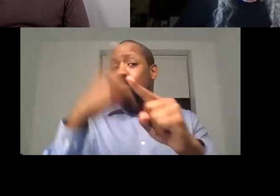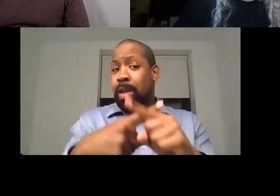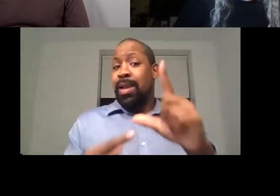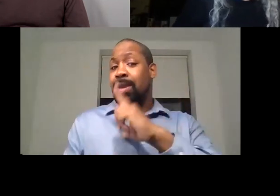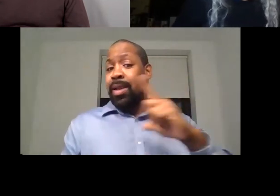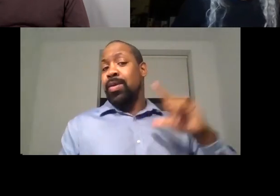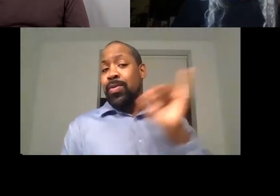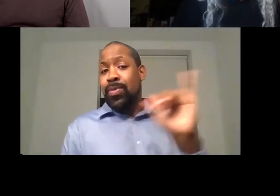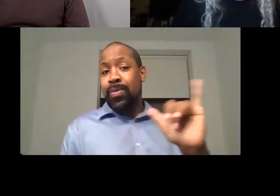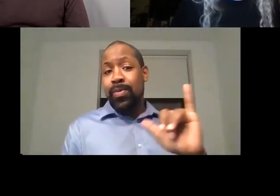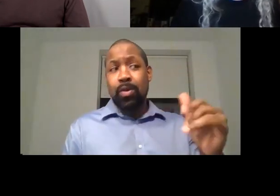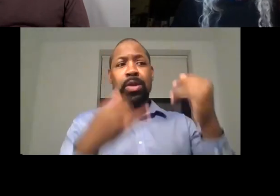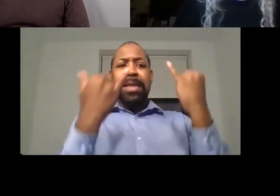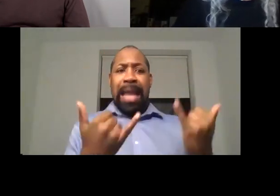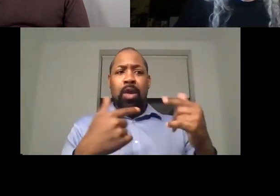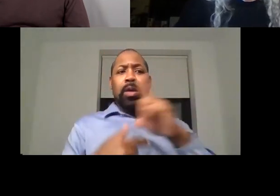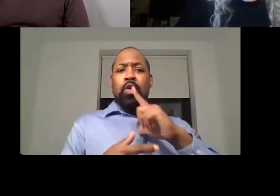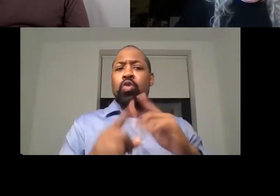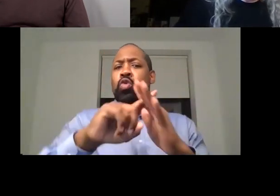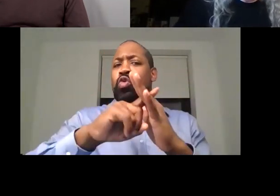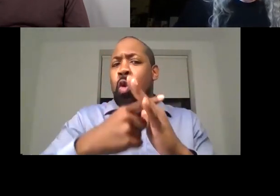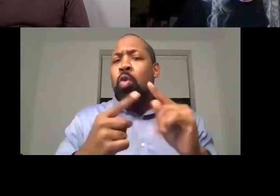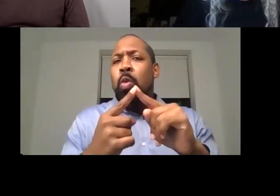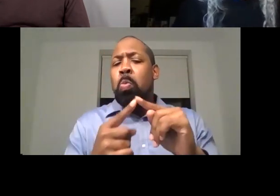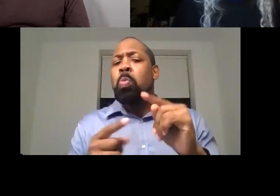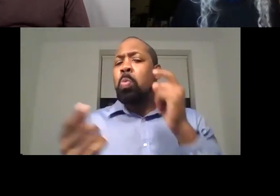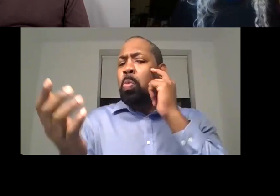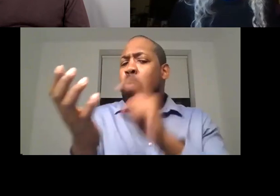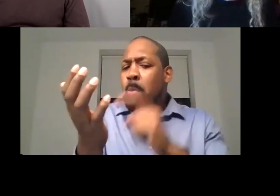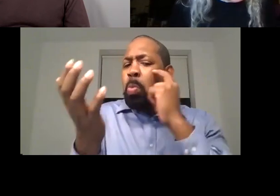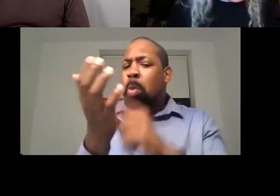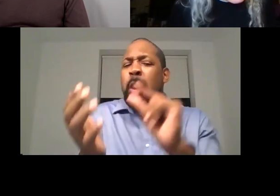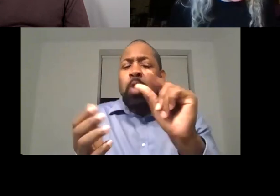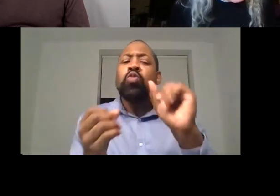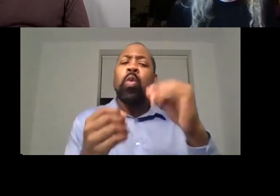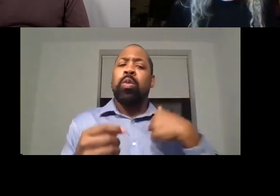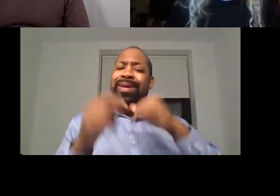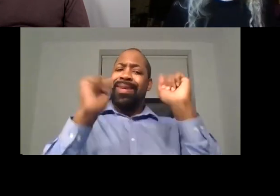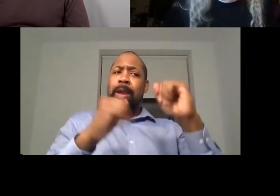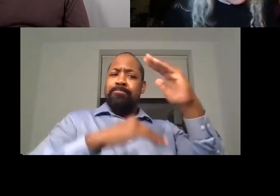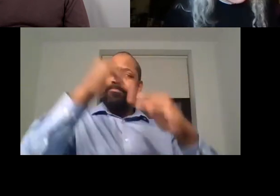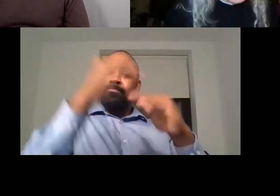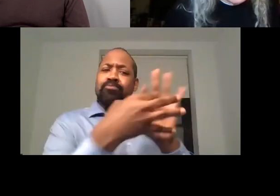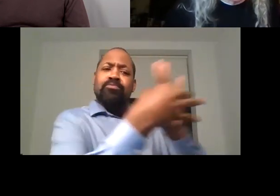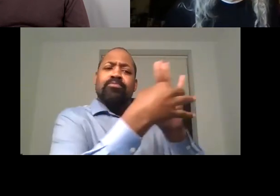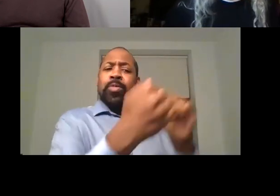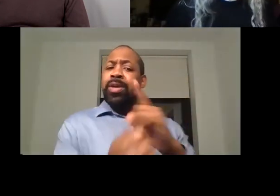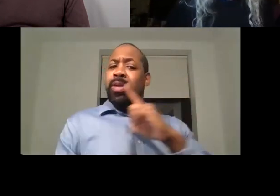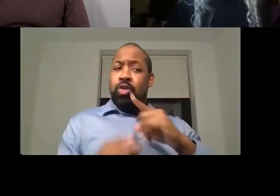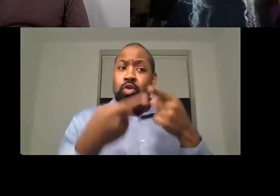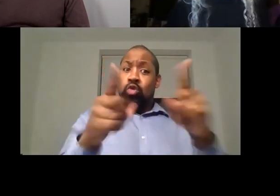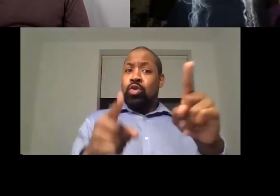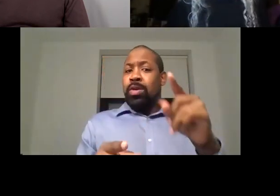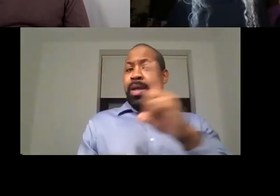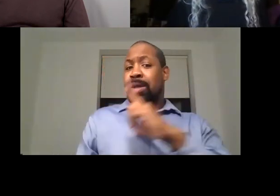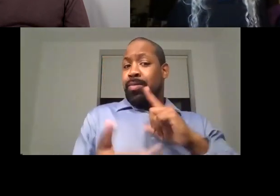us and the legislature as well. Because the legislators at this point are starting to recognize us somewhat,